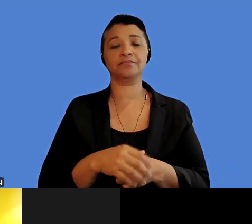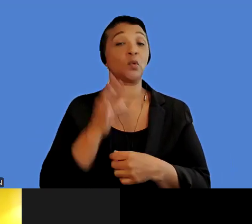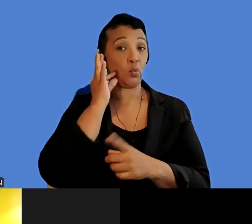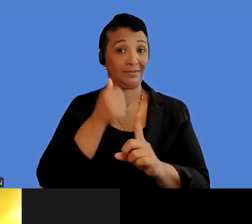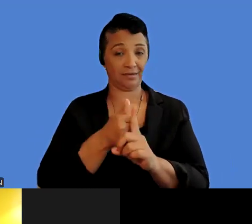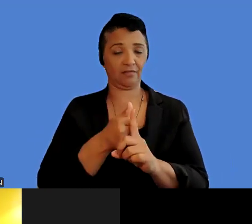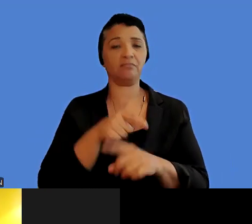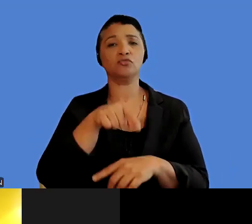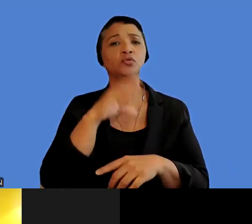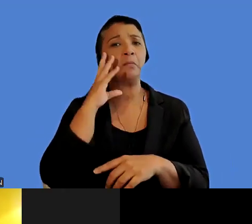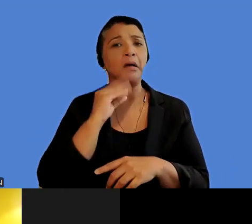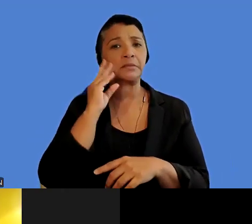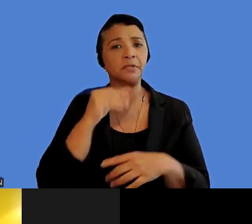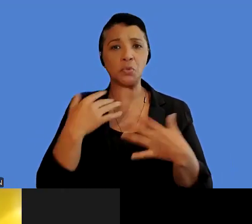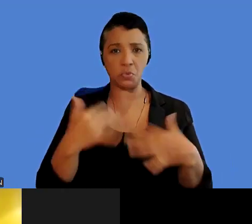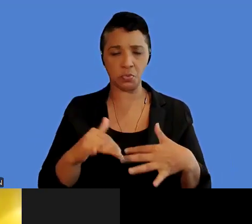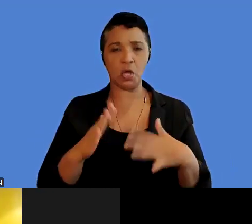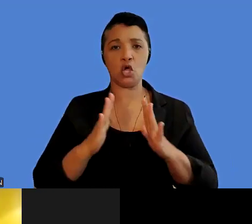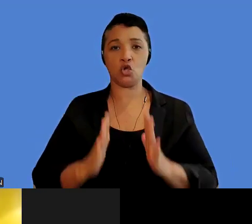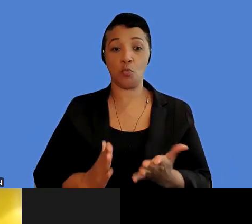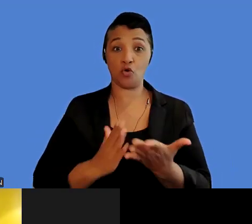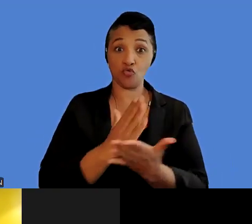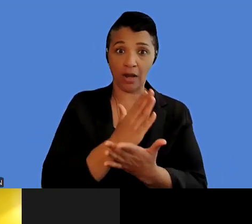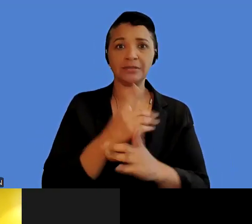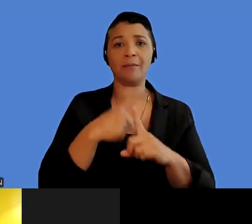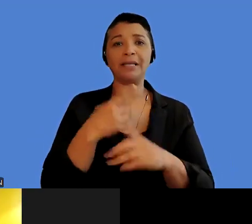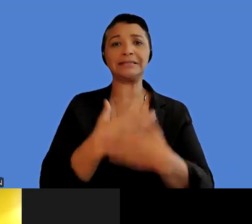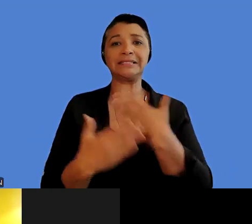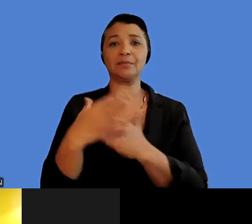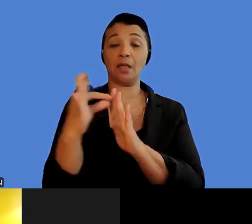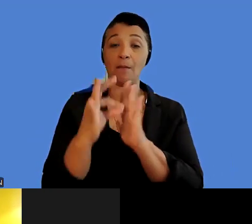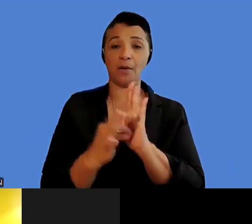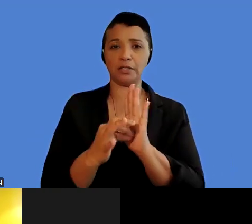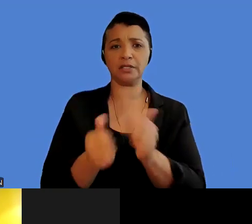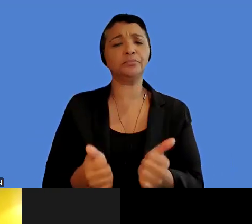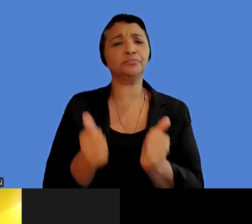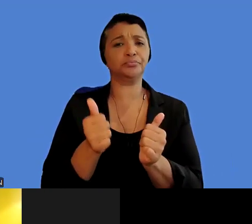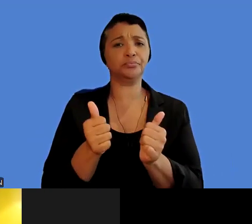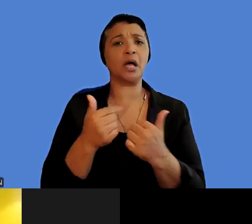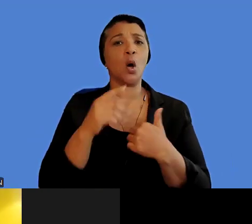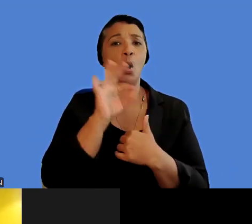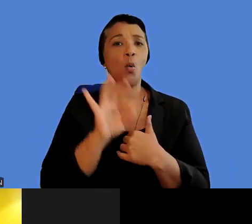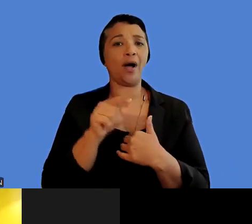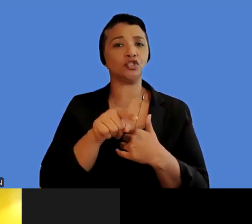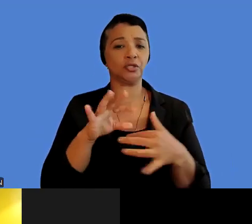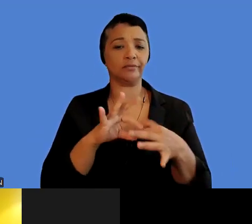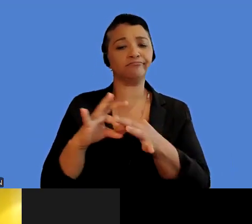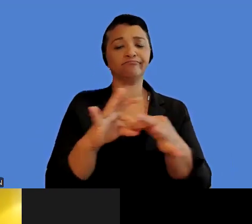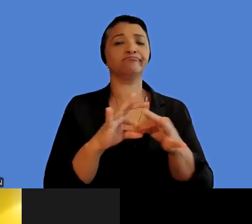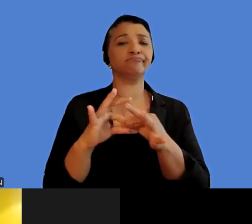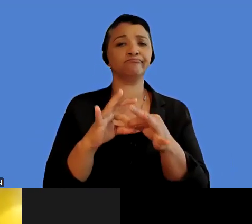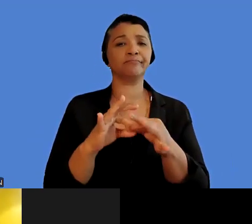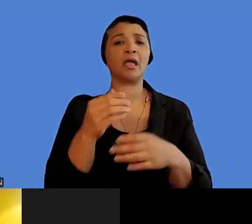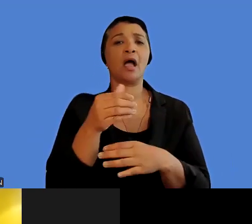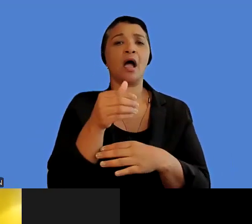experience in development, human rights, and disability policy at the Organization of American States, and